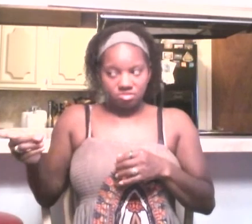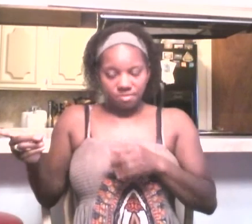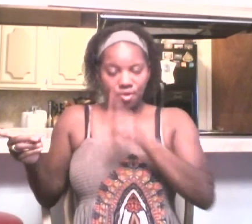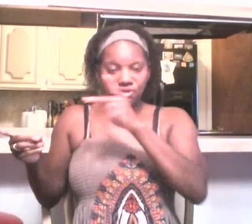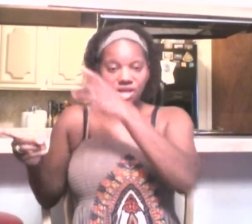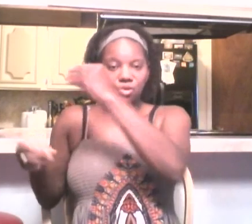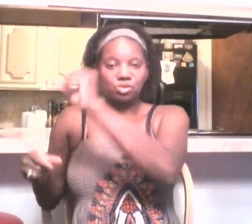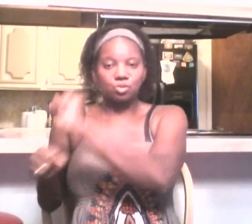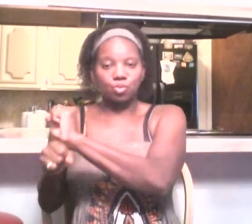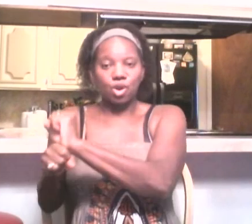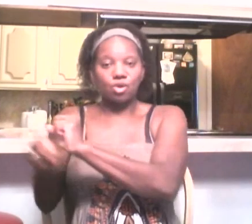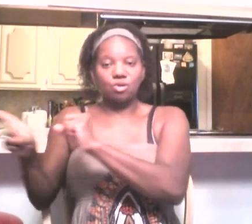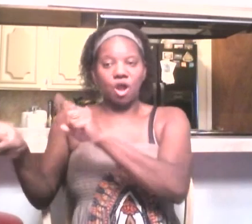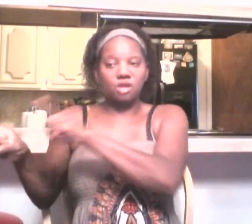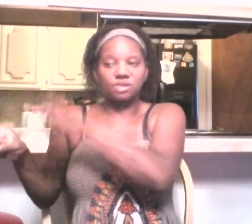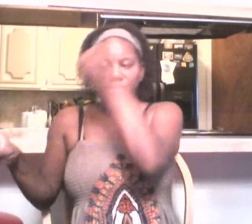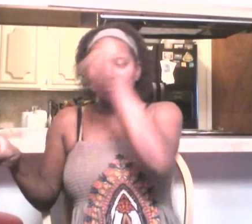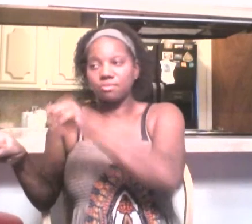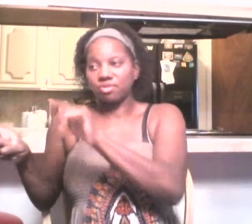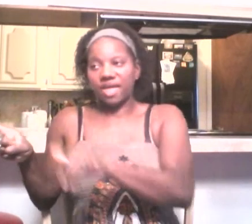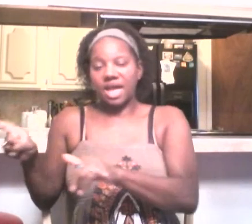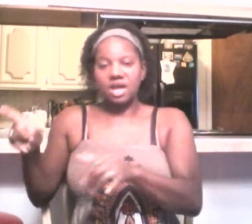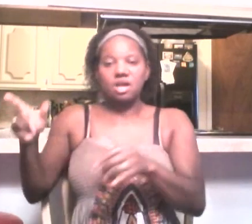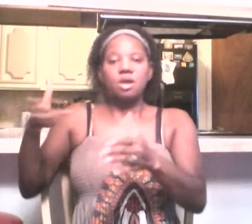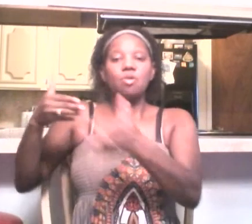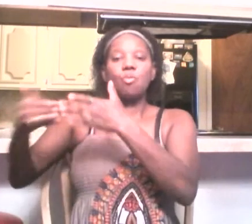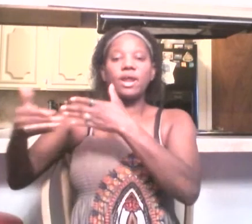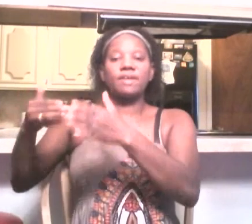The person that goes to work also got to remember that whatever